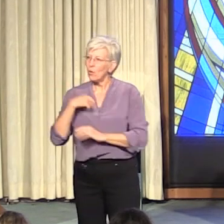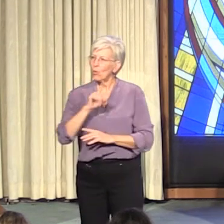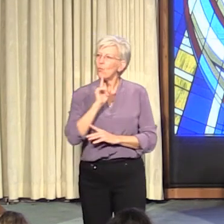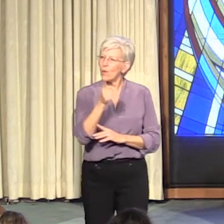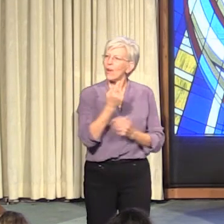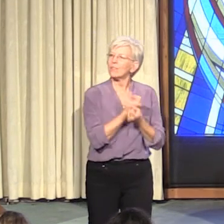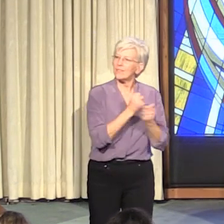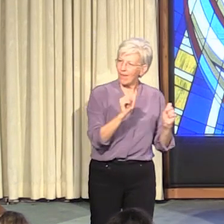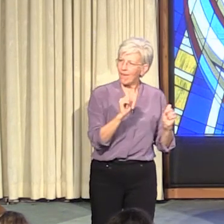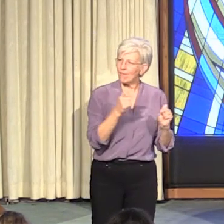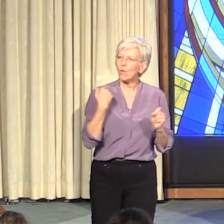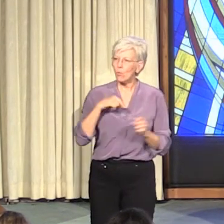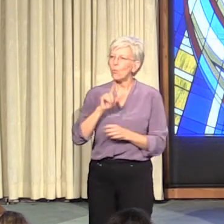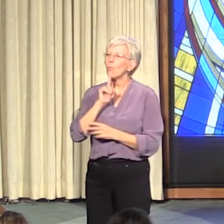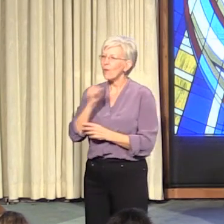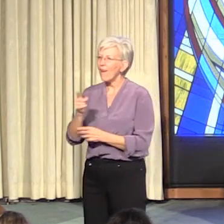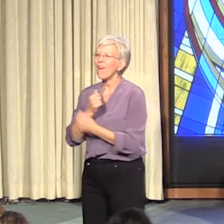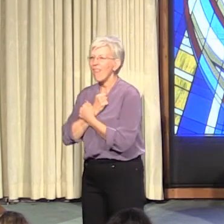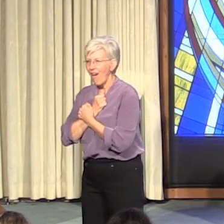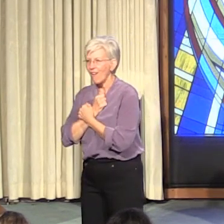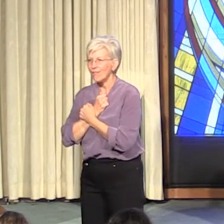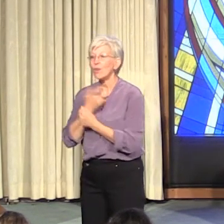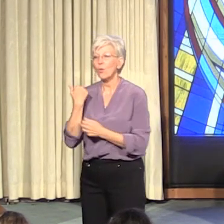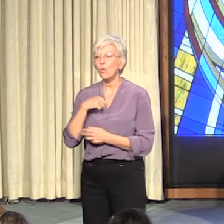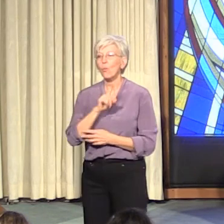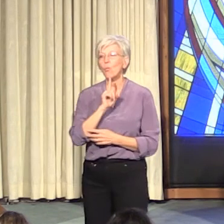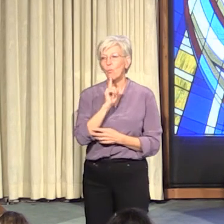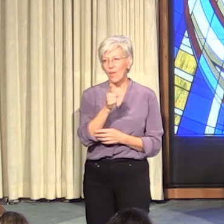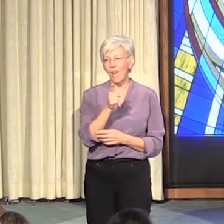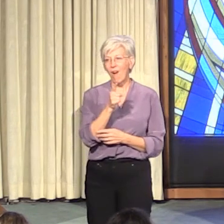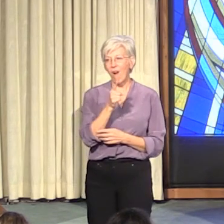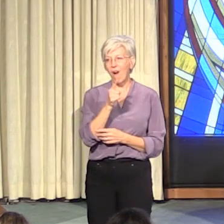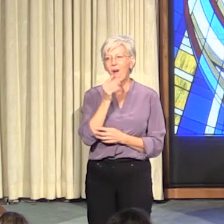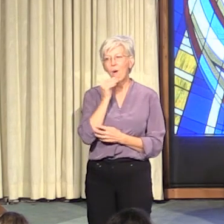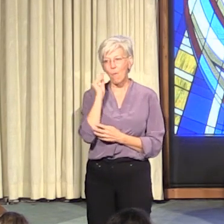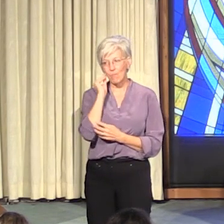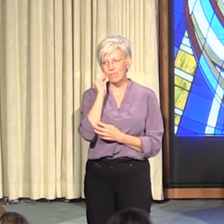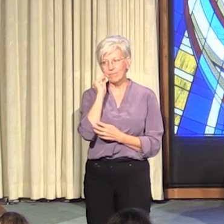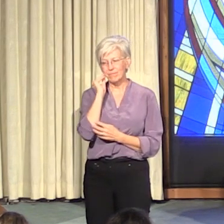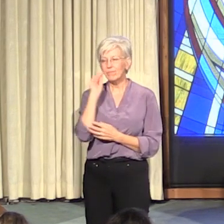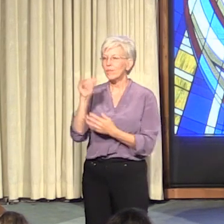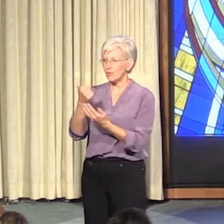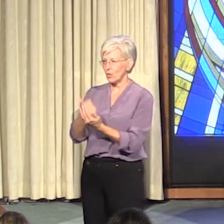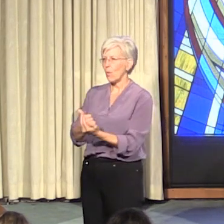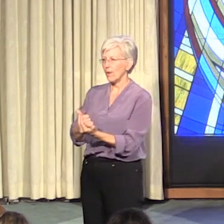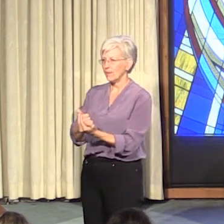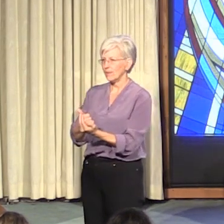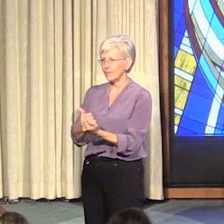We are home. So it is.